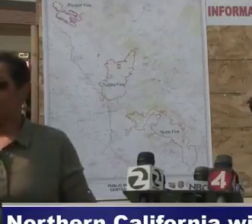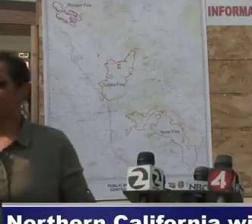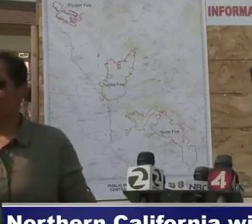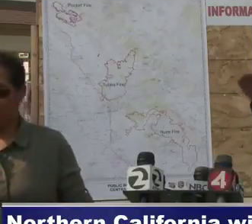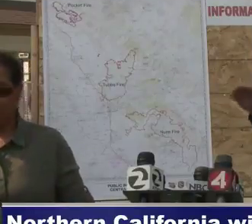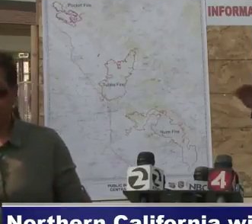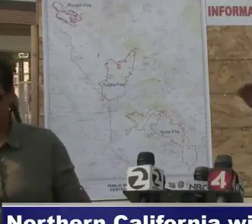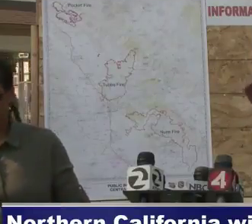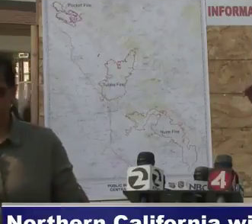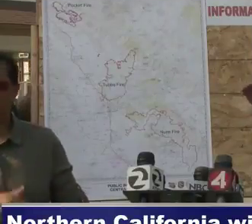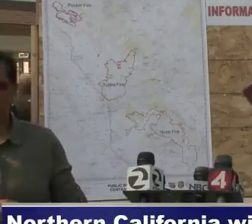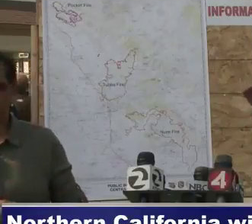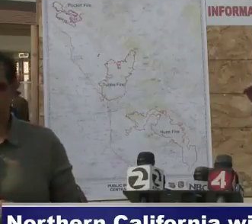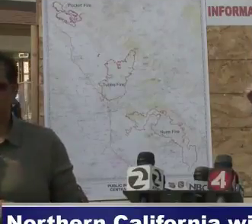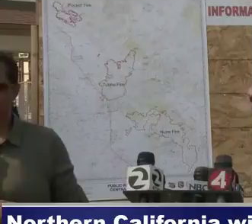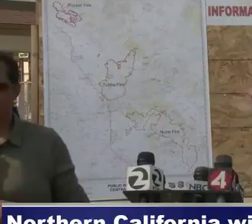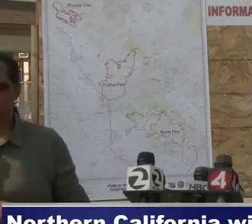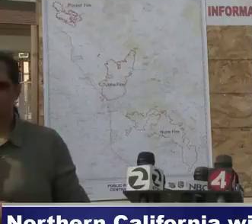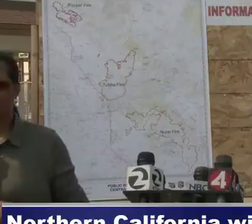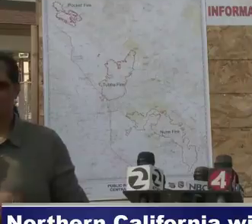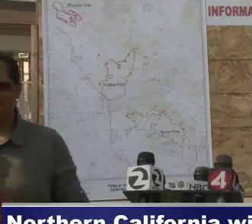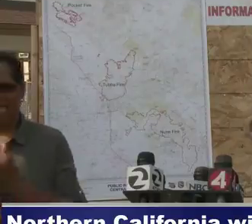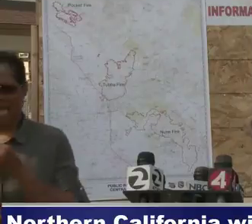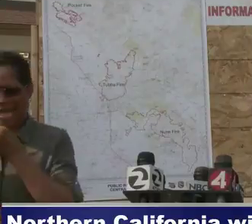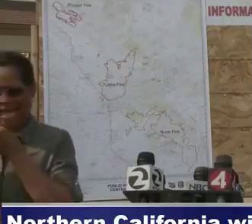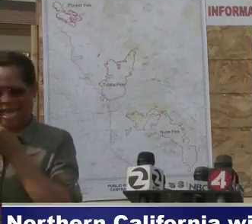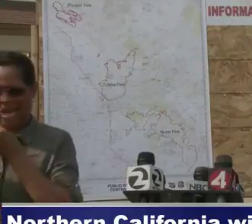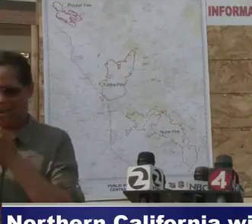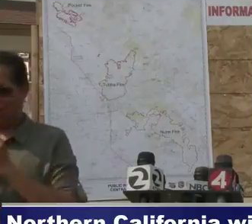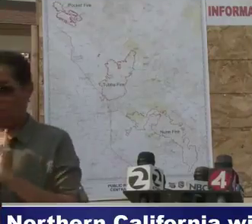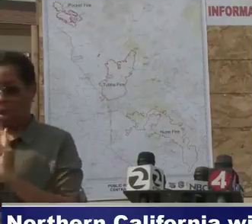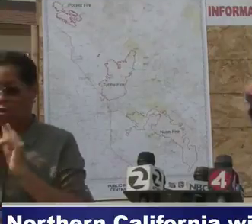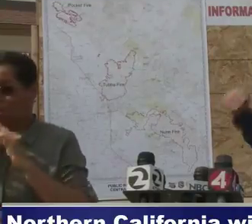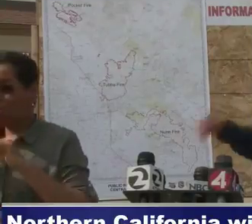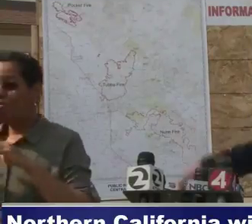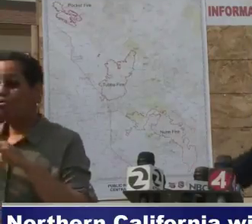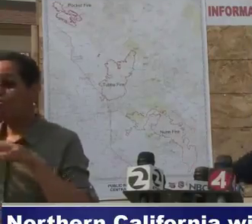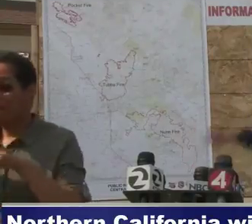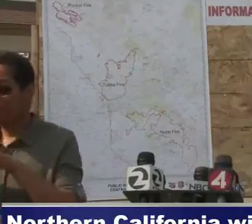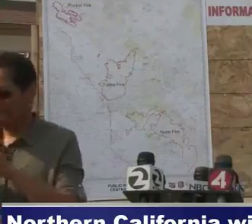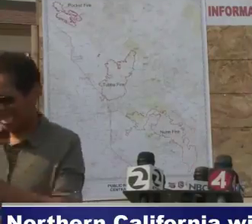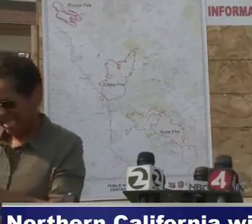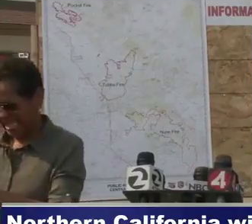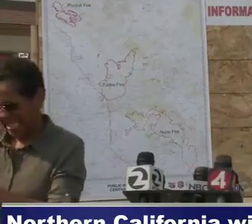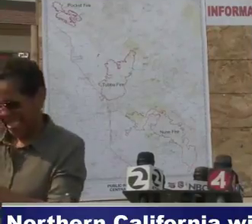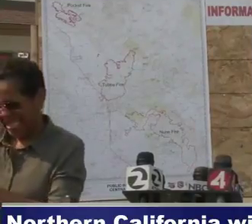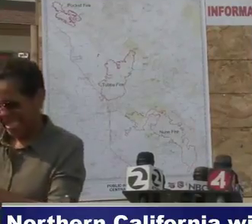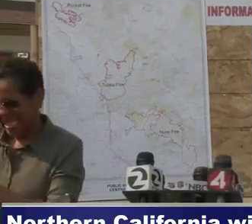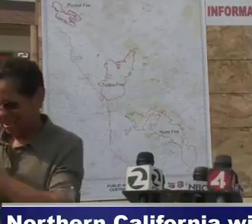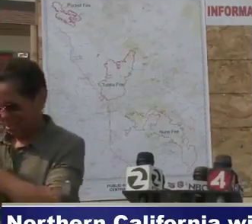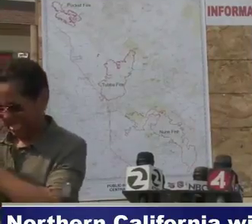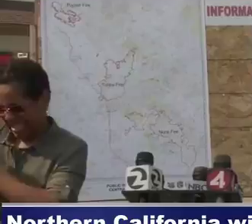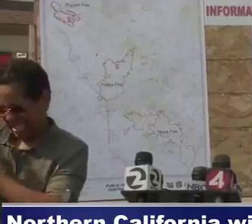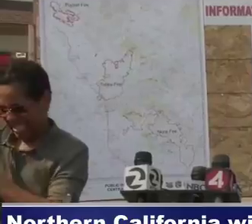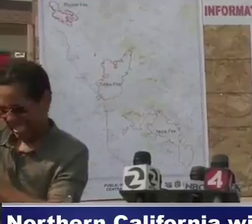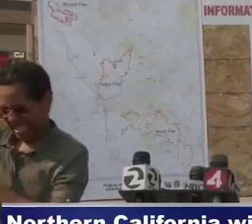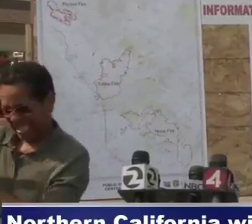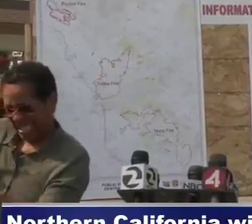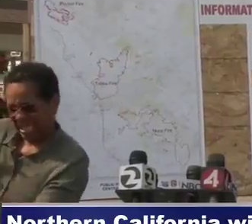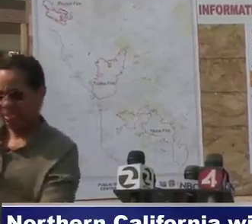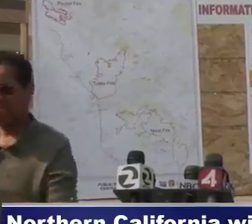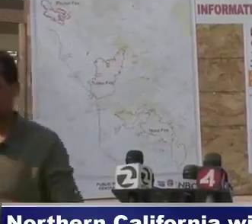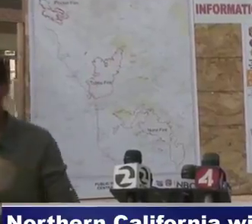there. It's kind of come up to that river drainage is kind of being held up, especially with the wind above it. As I work down to the middle, we got the Tubbs fire that's in the middle of